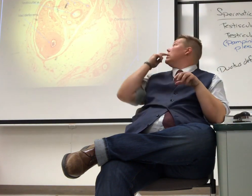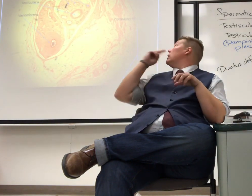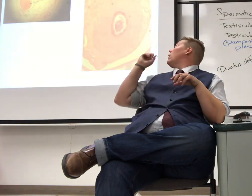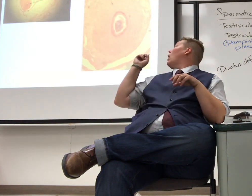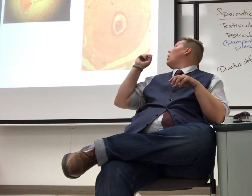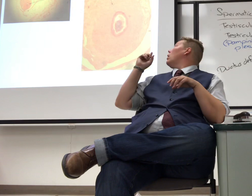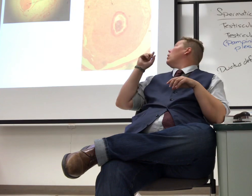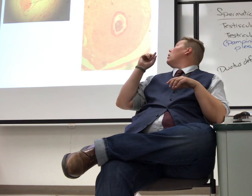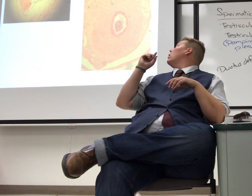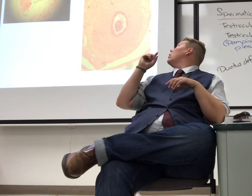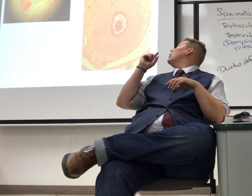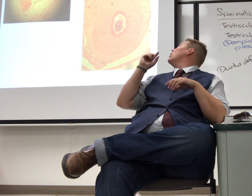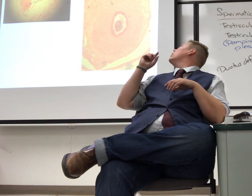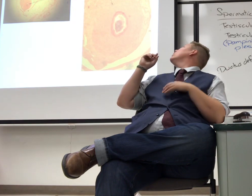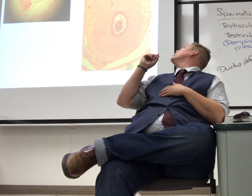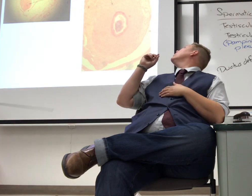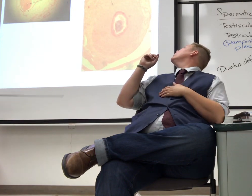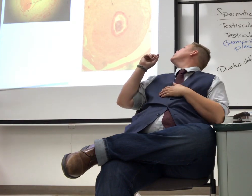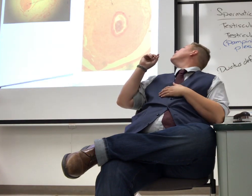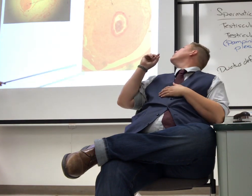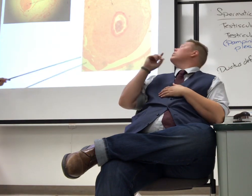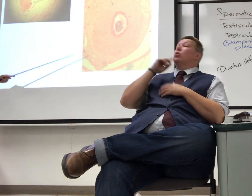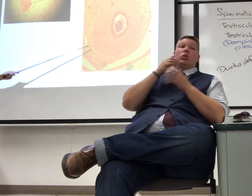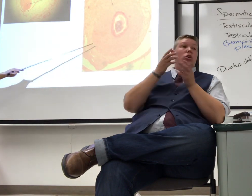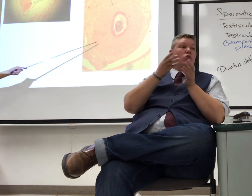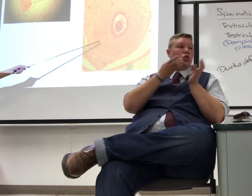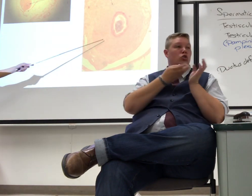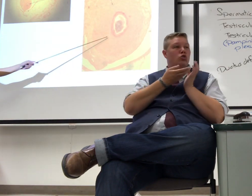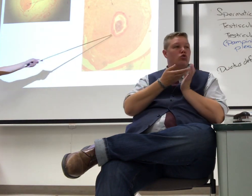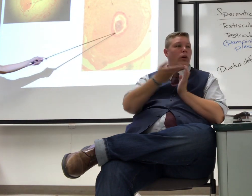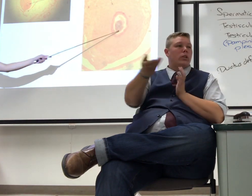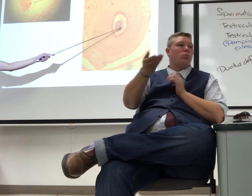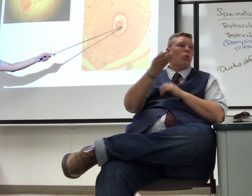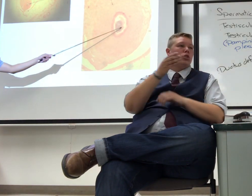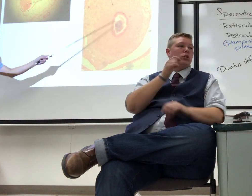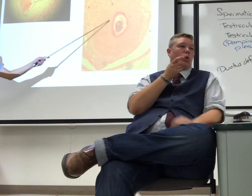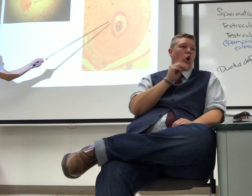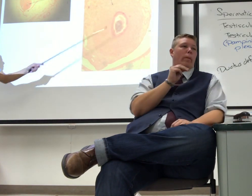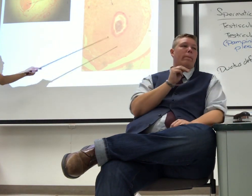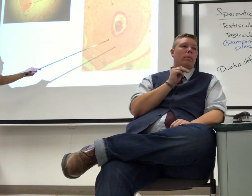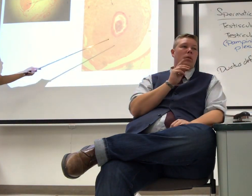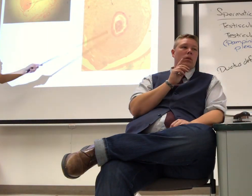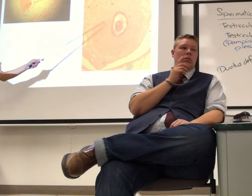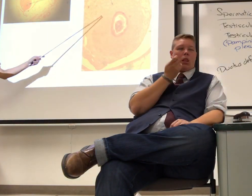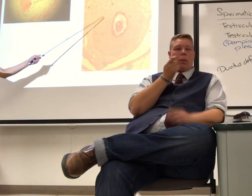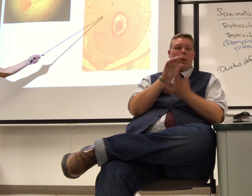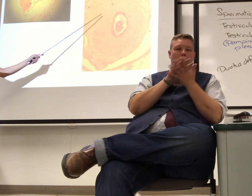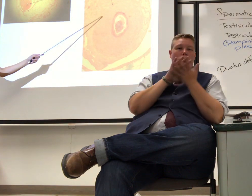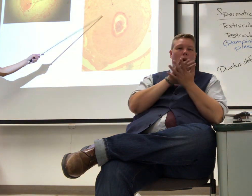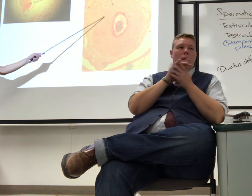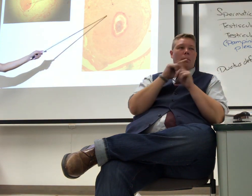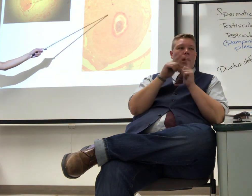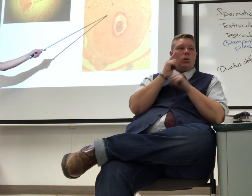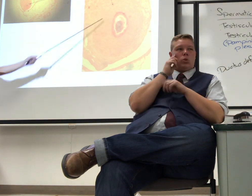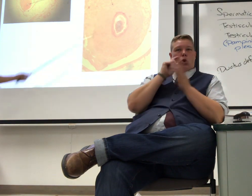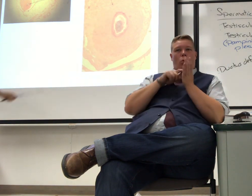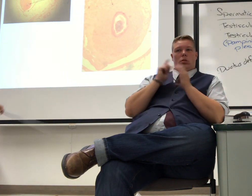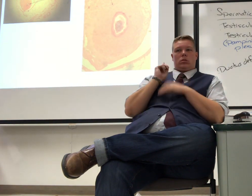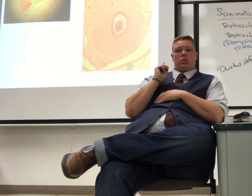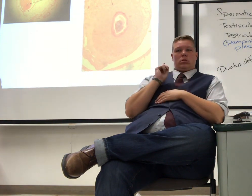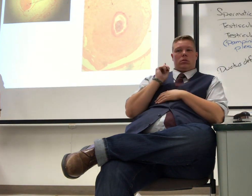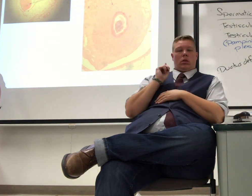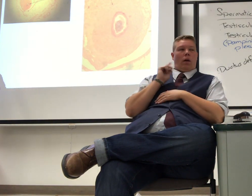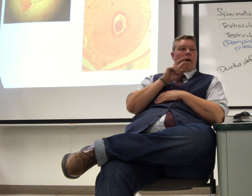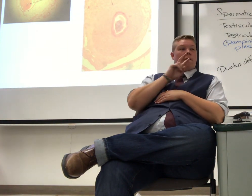middle. Okay, it transports sperm. It's right there. It's a little blurry, I know, but one thing you should note is